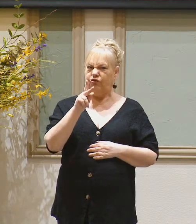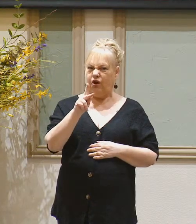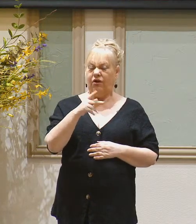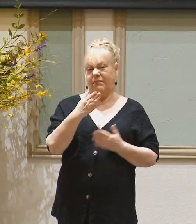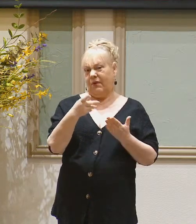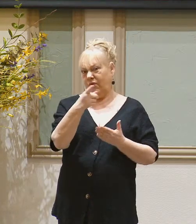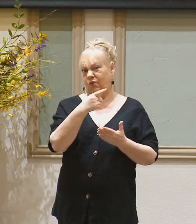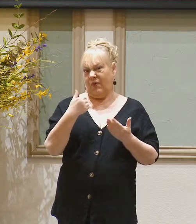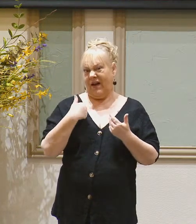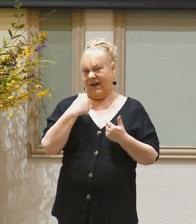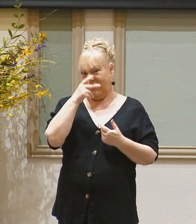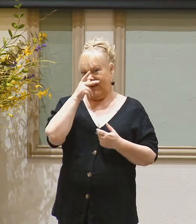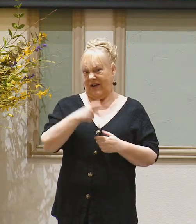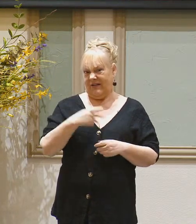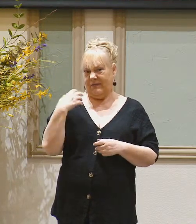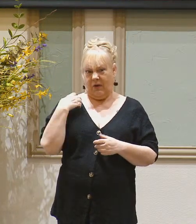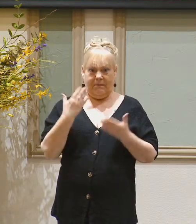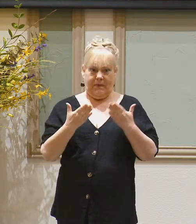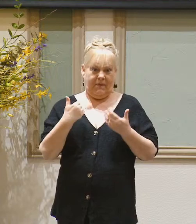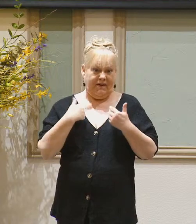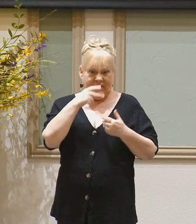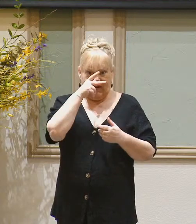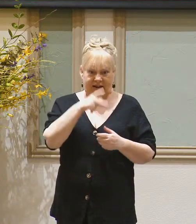you've had a jerk boss. Maybe you have one now.